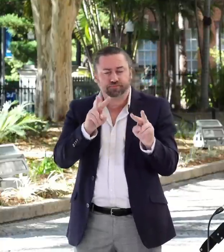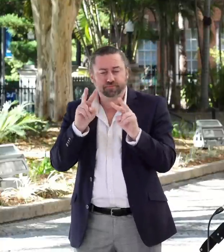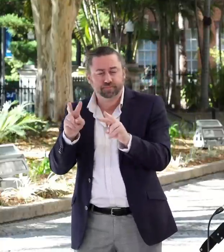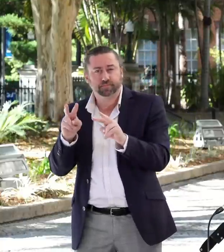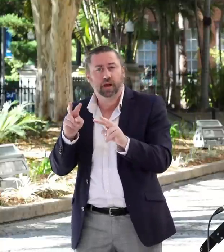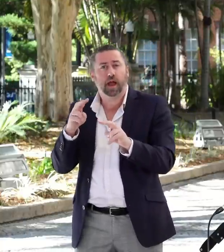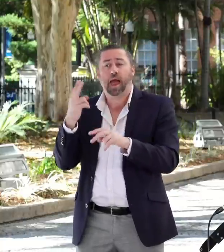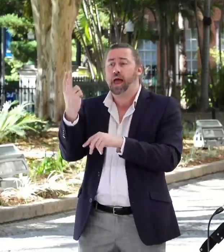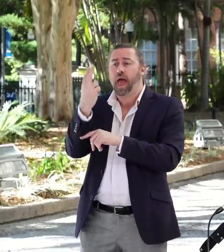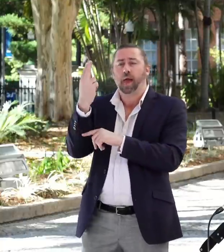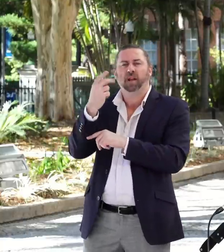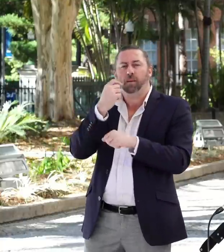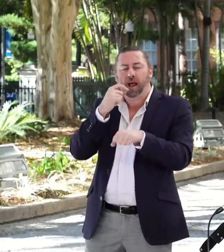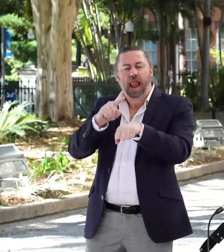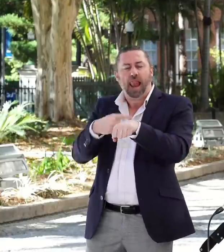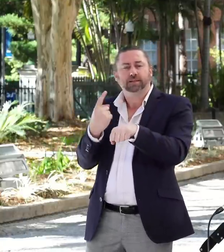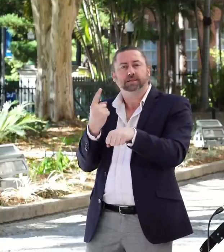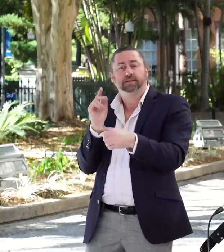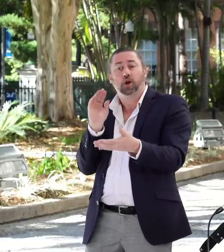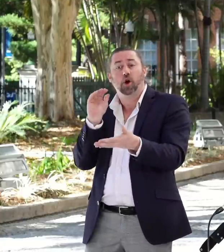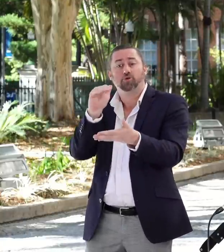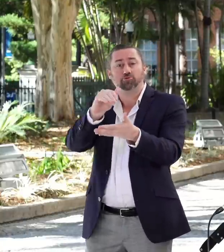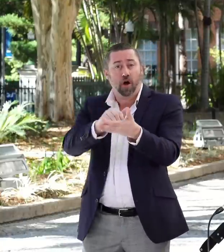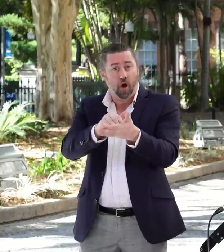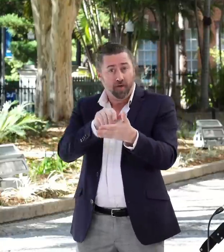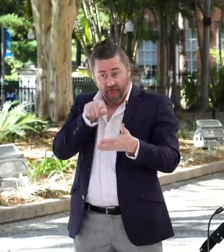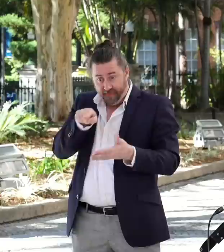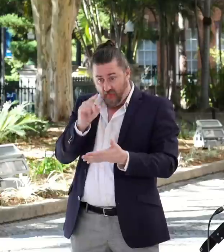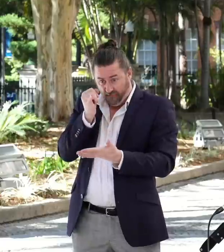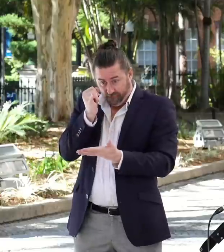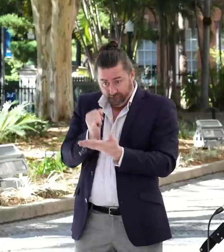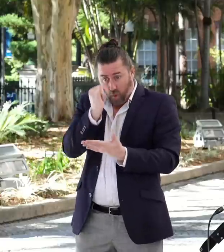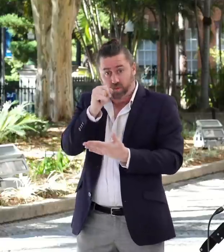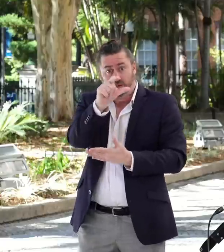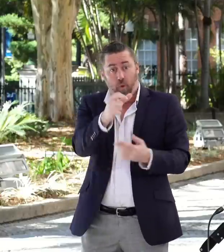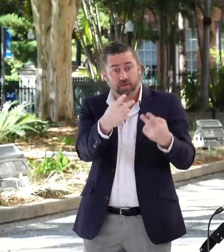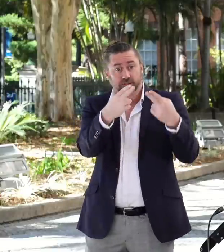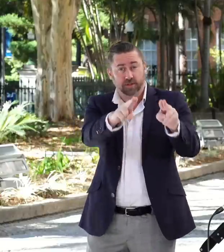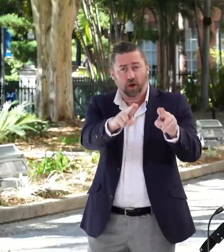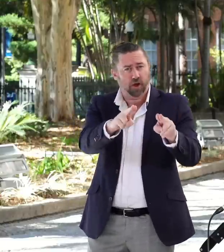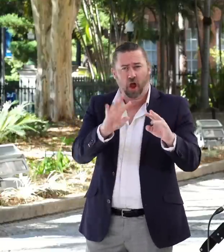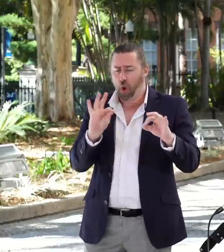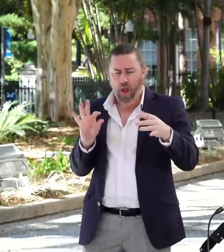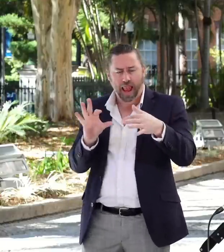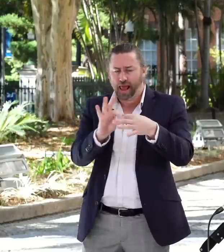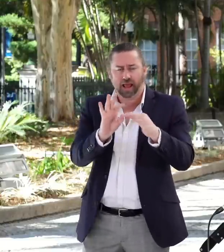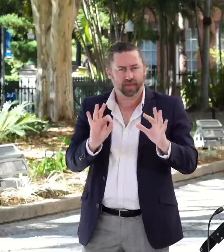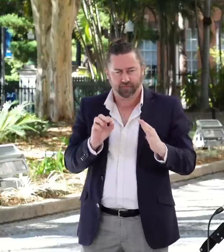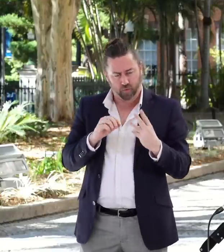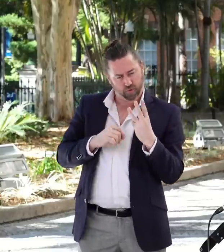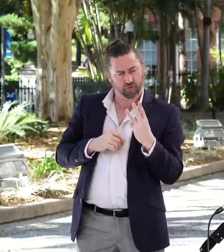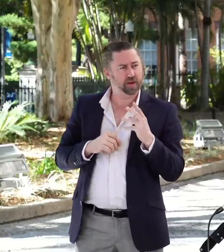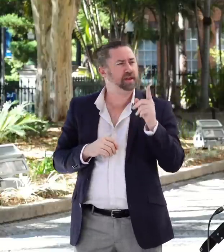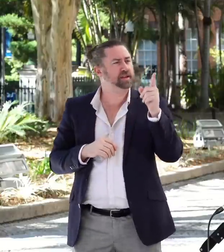delay in an ambulance has been directly linked to their passing. That's what I'm aware of.